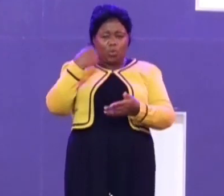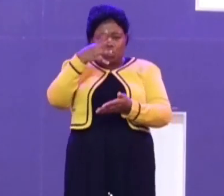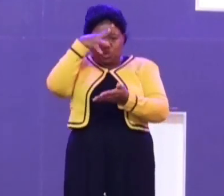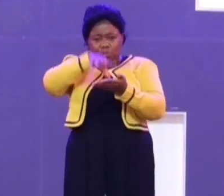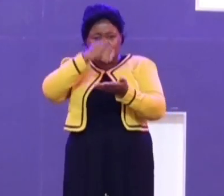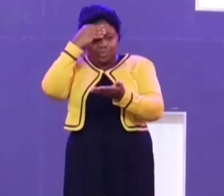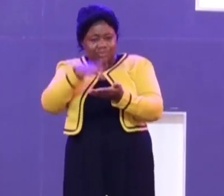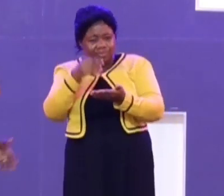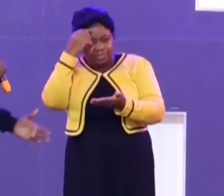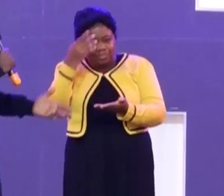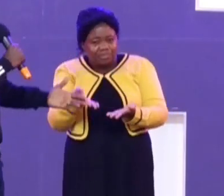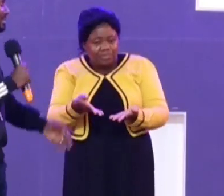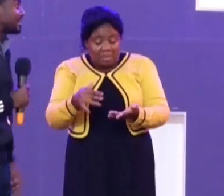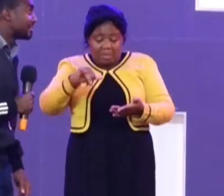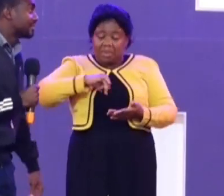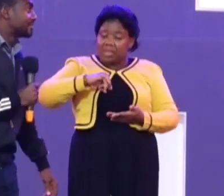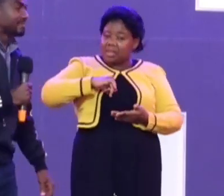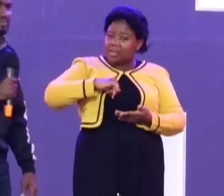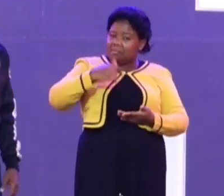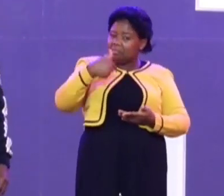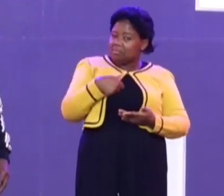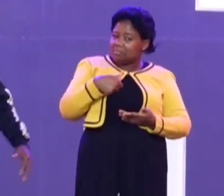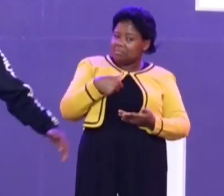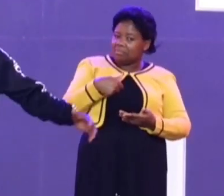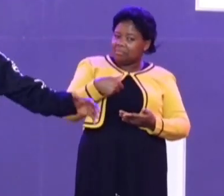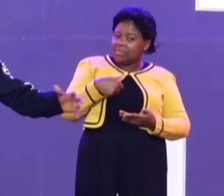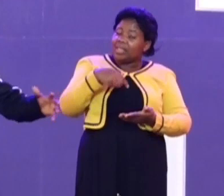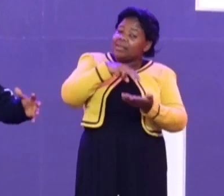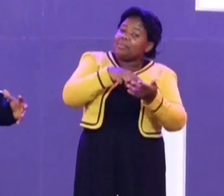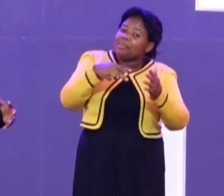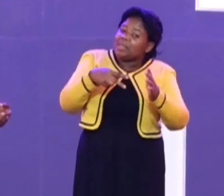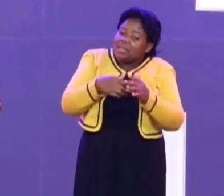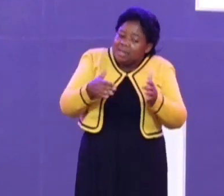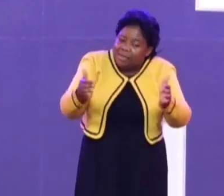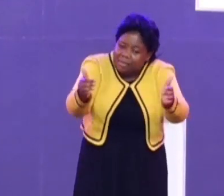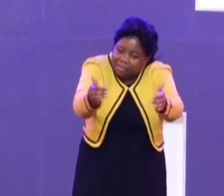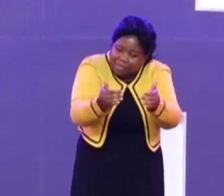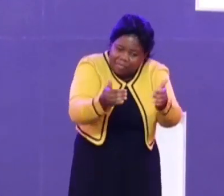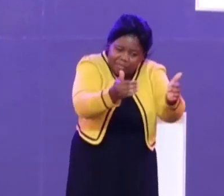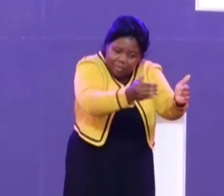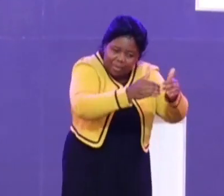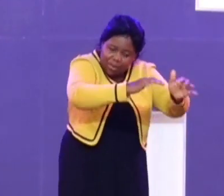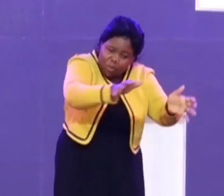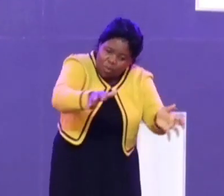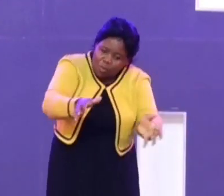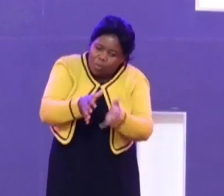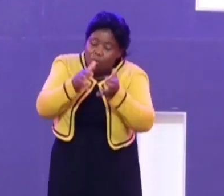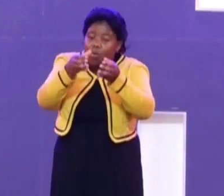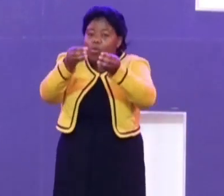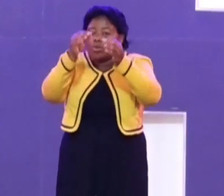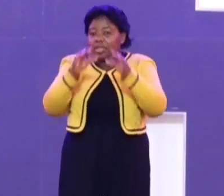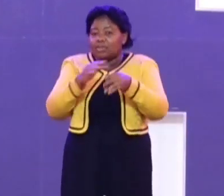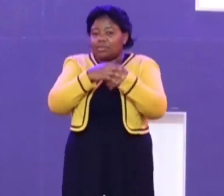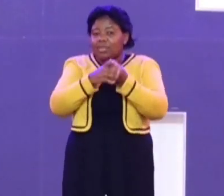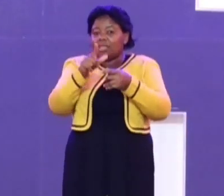is learned. Nze. Me. Kitegeeza okuŋŋaanyiza byonna by'olowooza ebikufuula ggwe. It means you've gathered whatever you